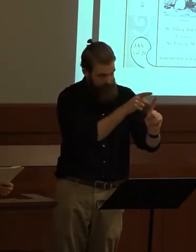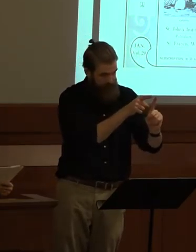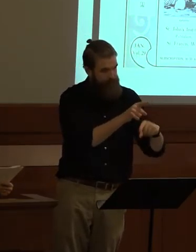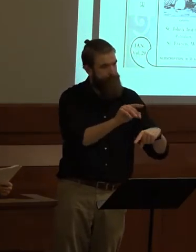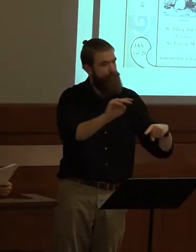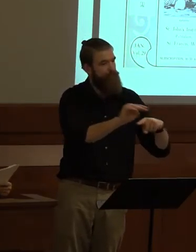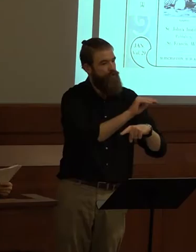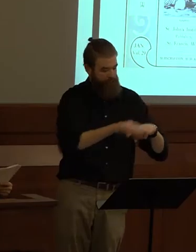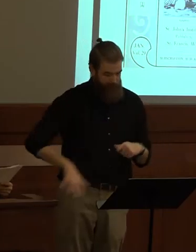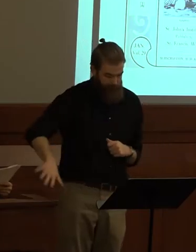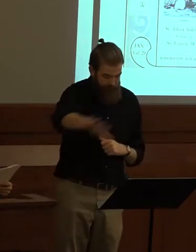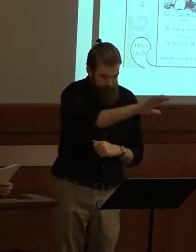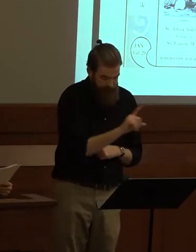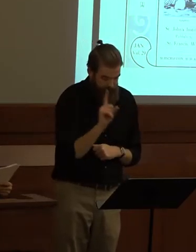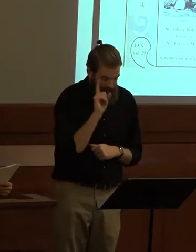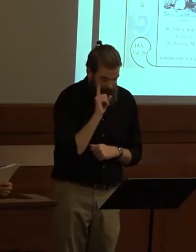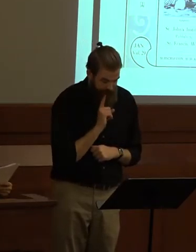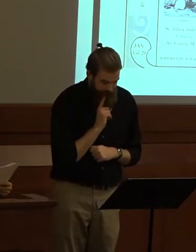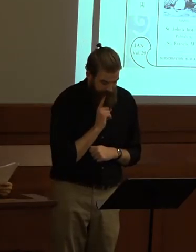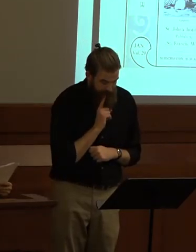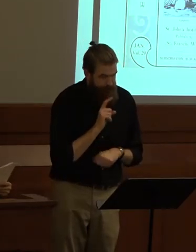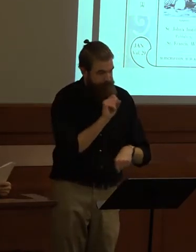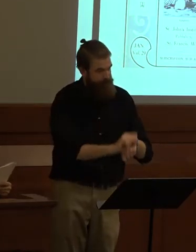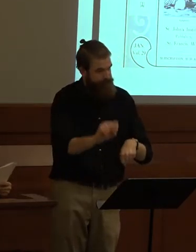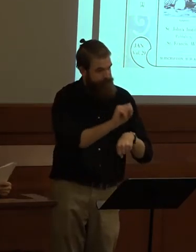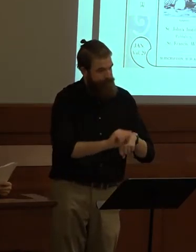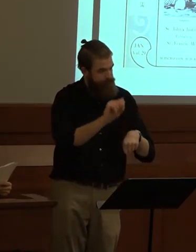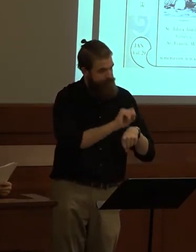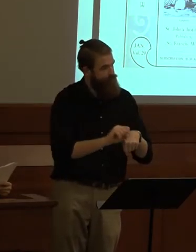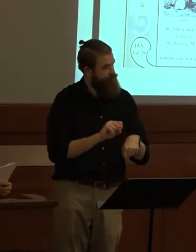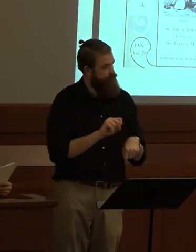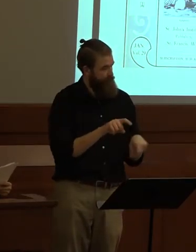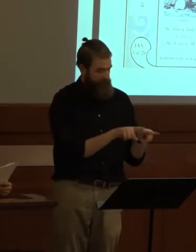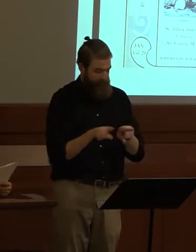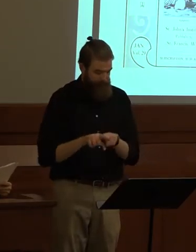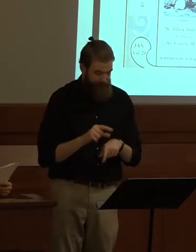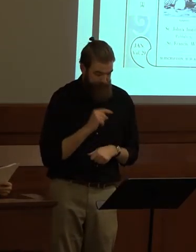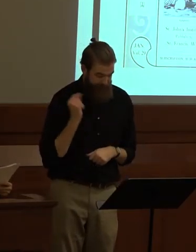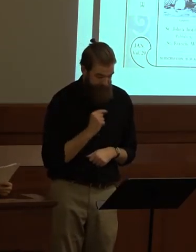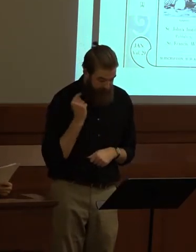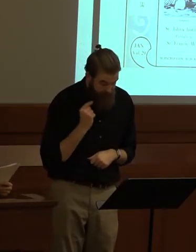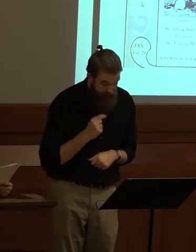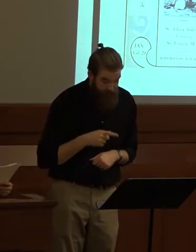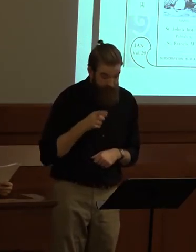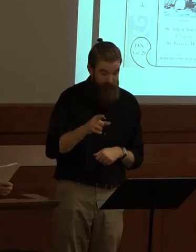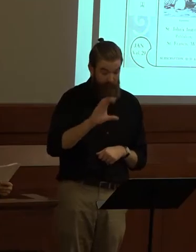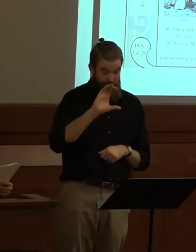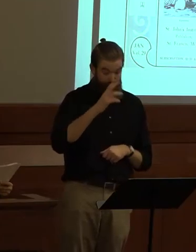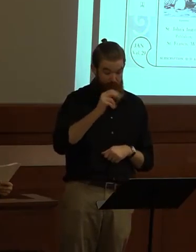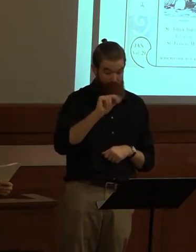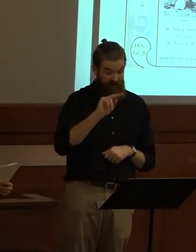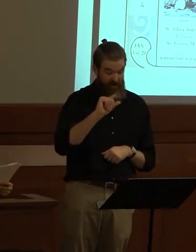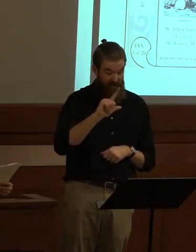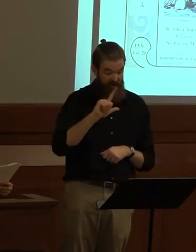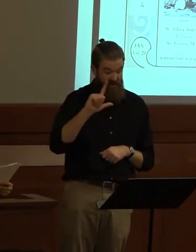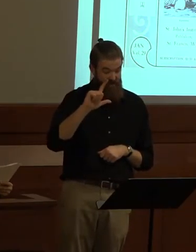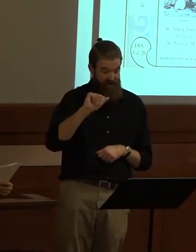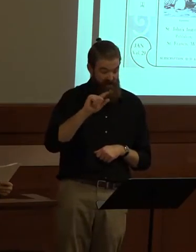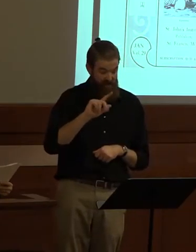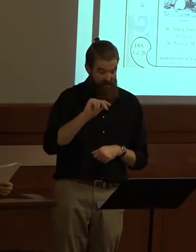a priest. Madame Shaunak Lanzac, his sister, reports that on the day of his